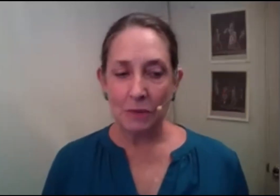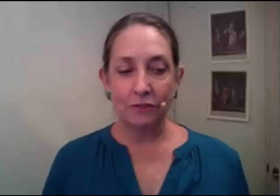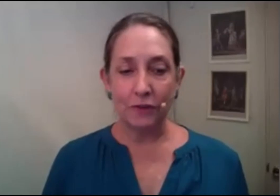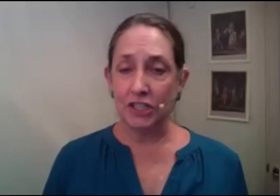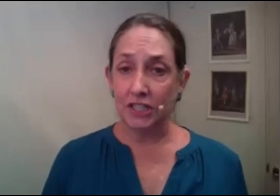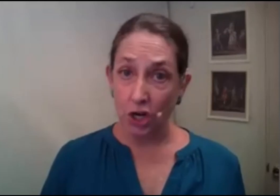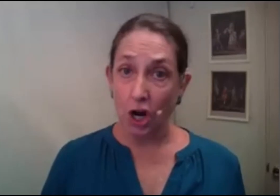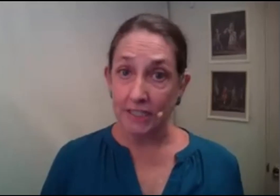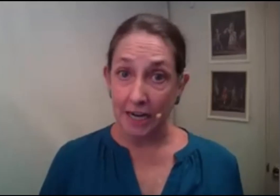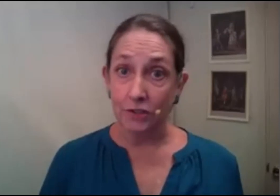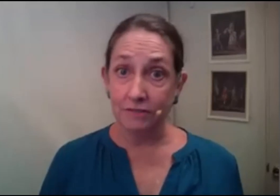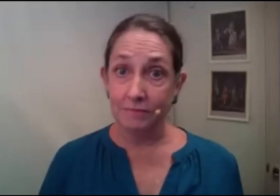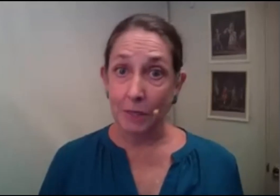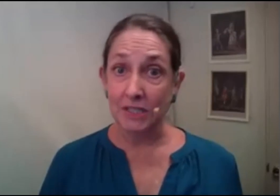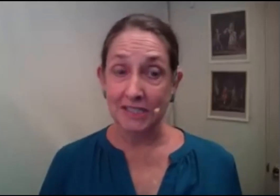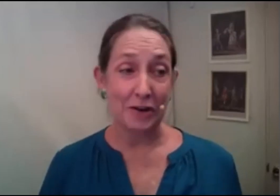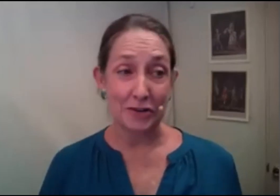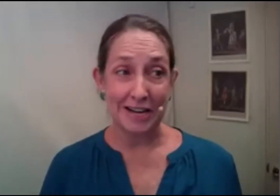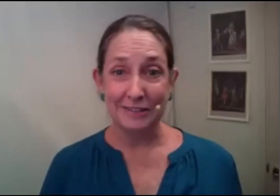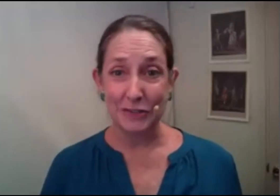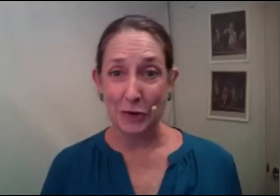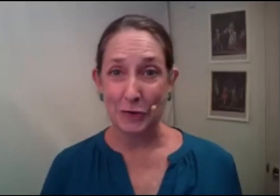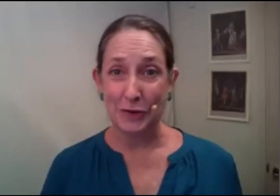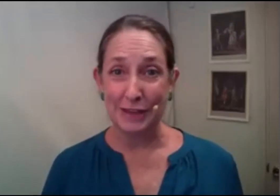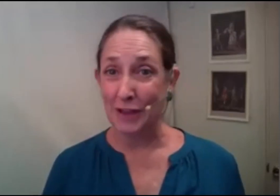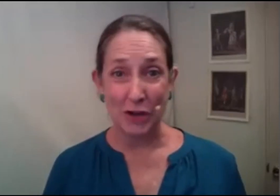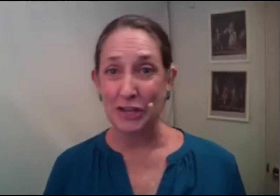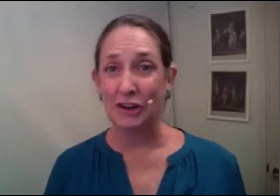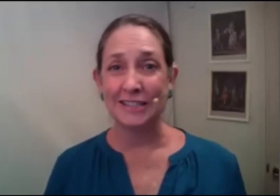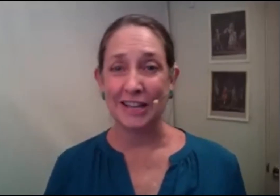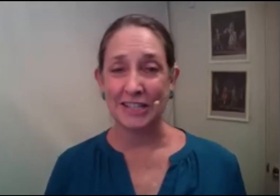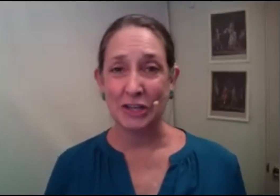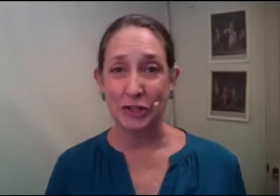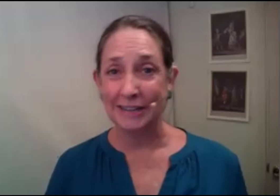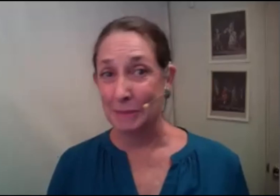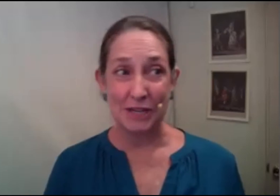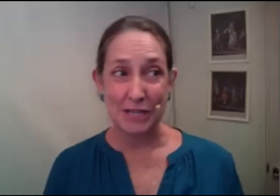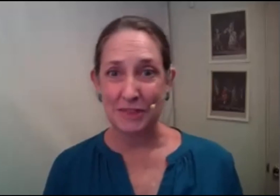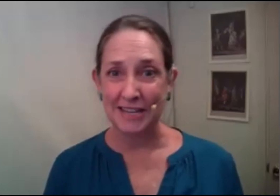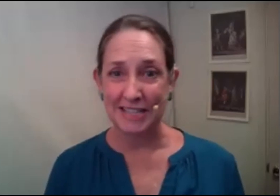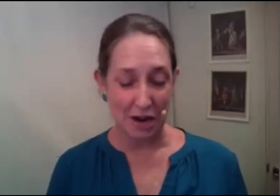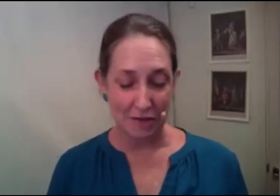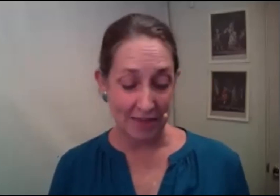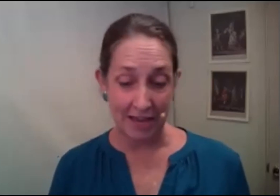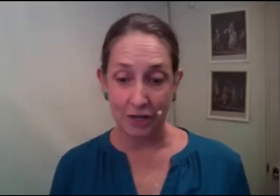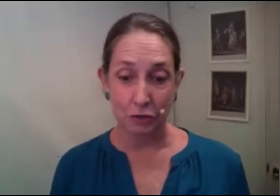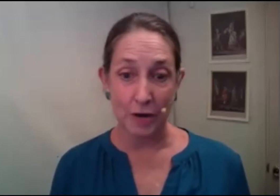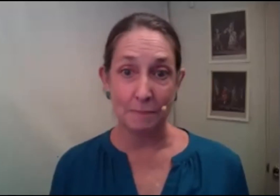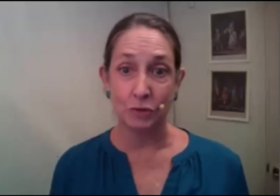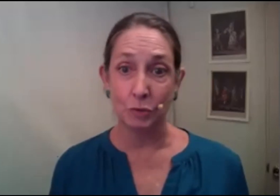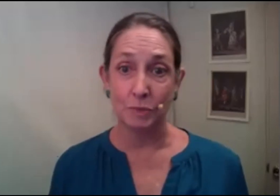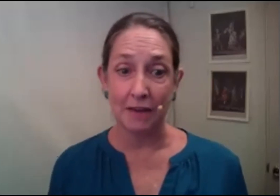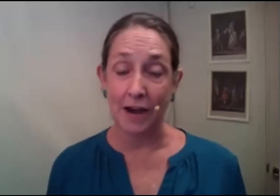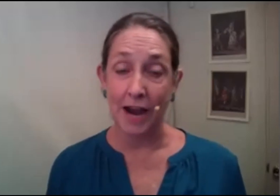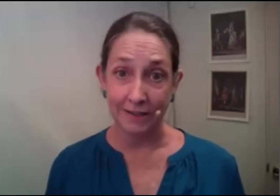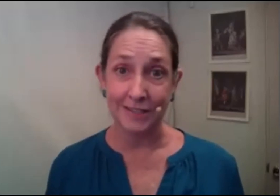They went first to yard sales. It was a Saturday, so they found all the yard sales they could, and they picked up things there. They got a great